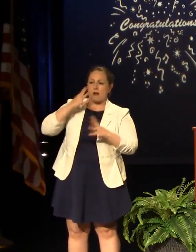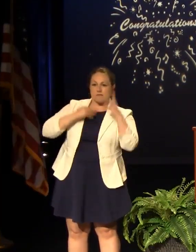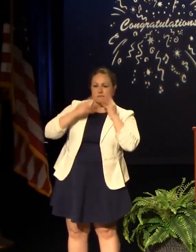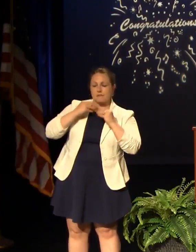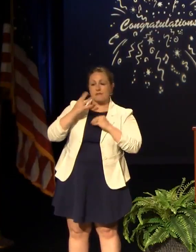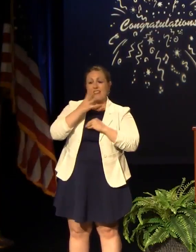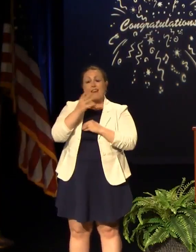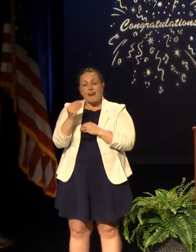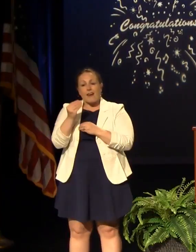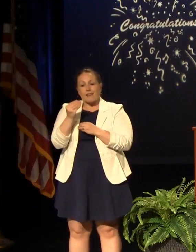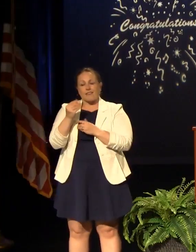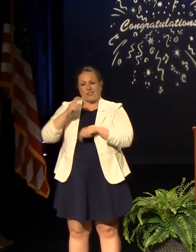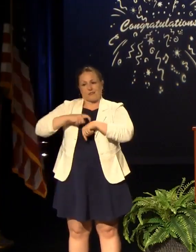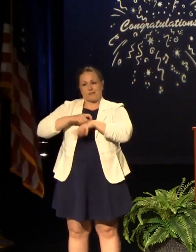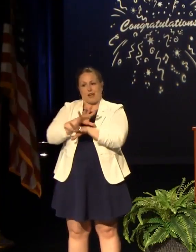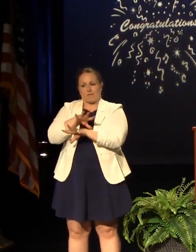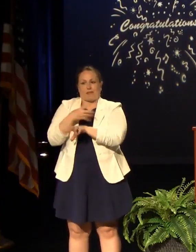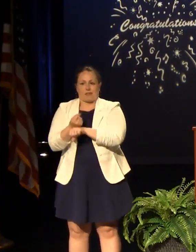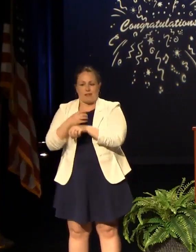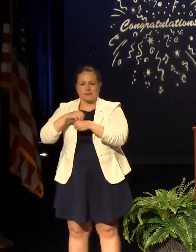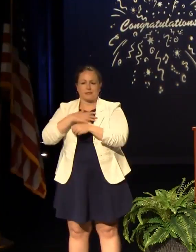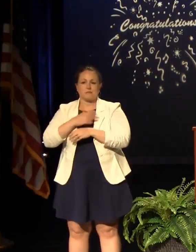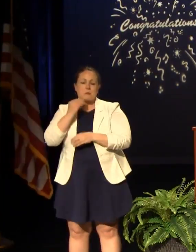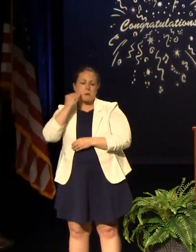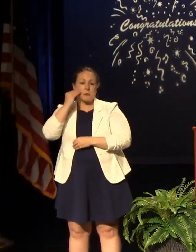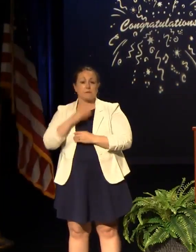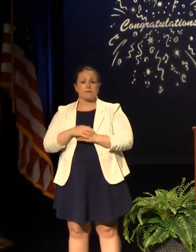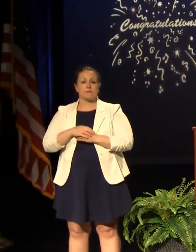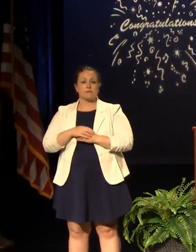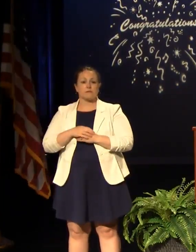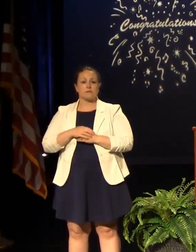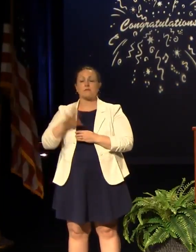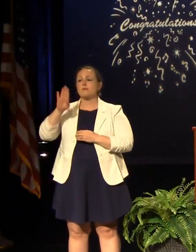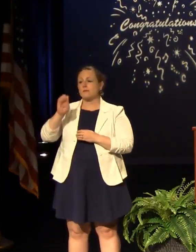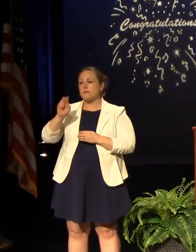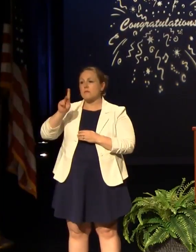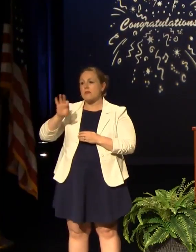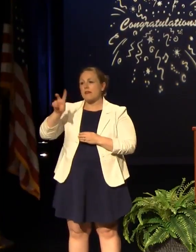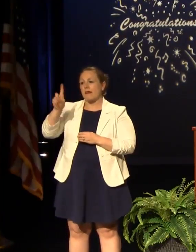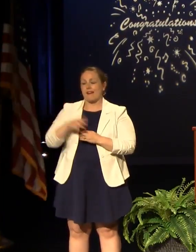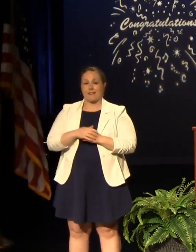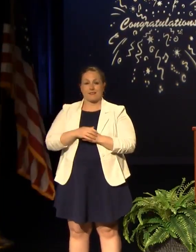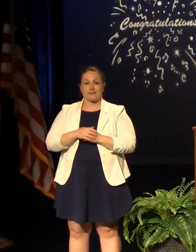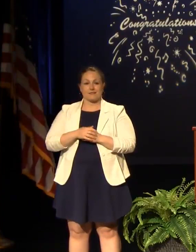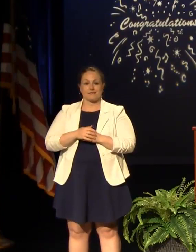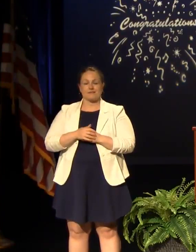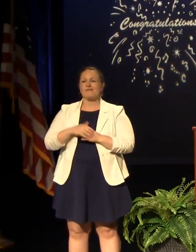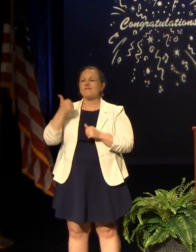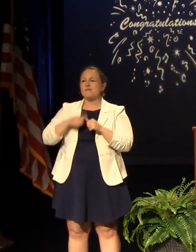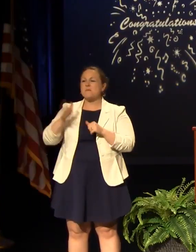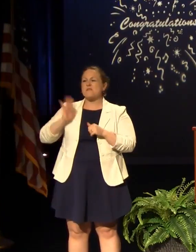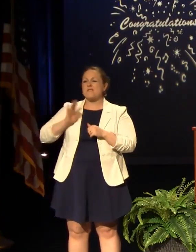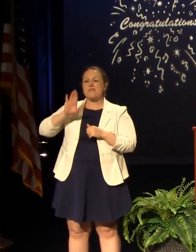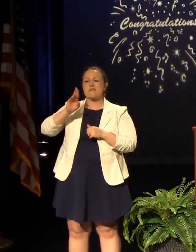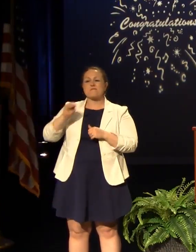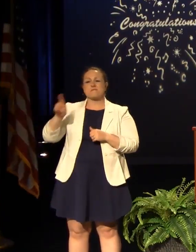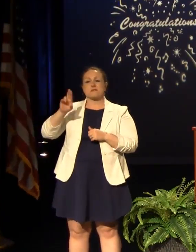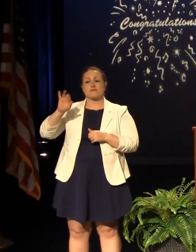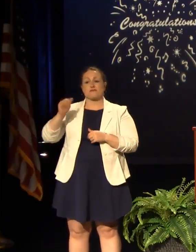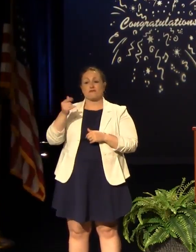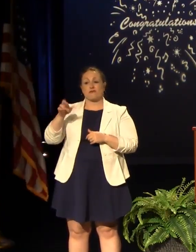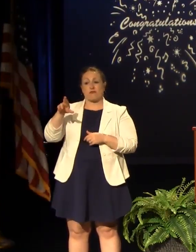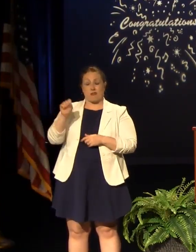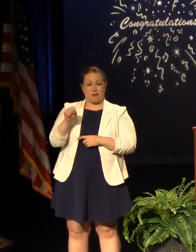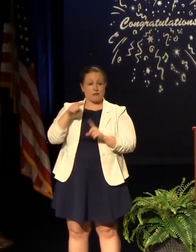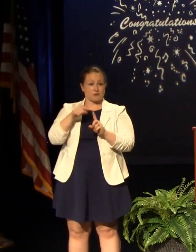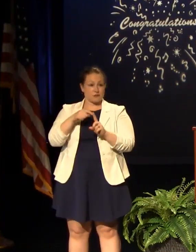my house. Be kind. Mr. Rogers' children's show creator and host once said, "There are three ways